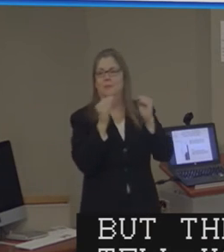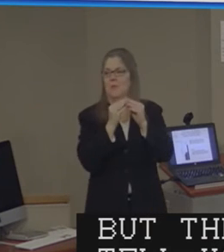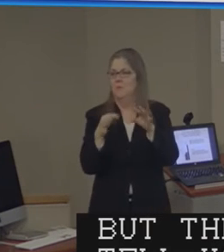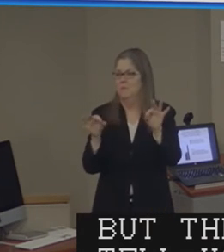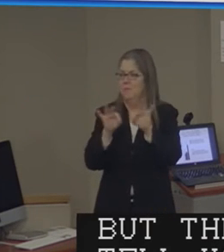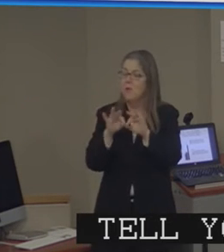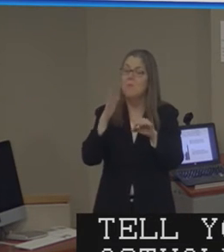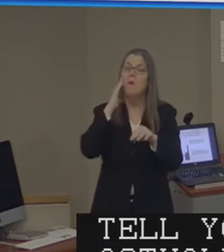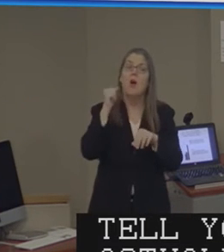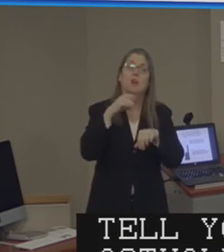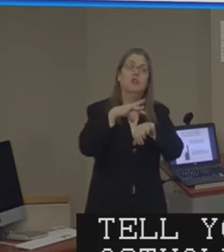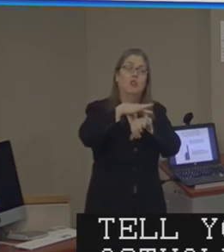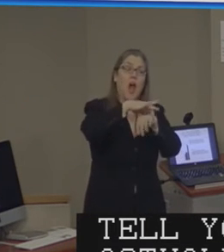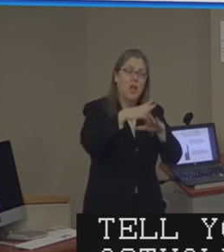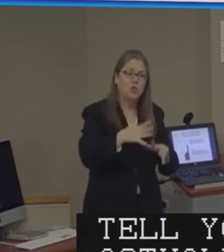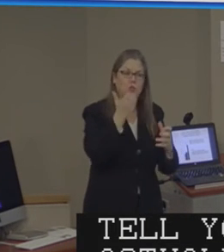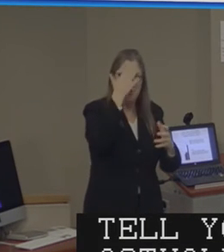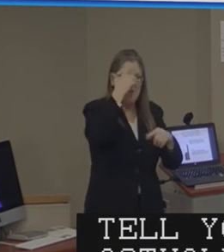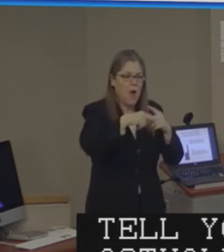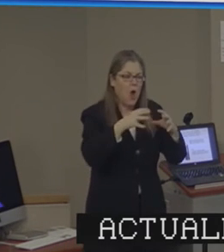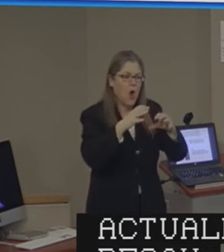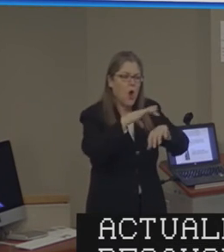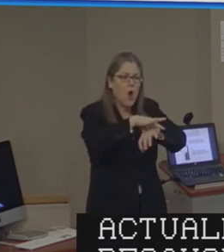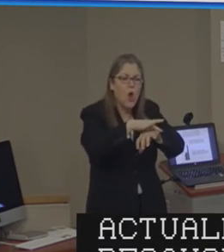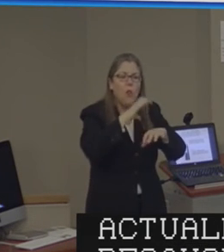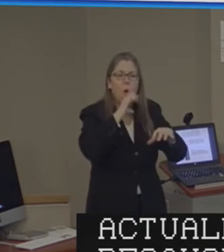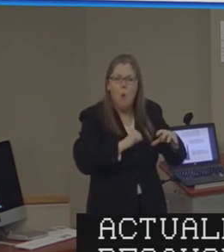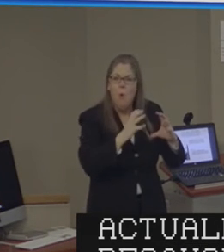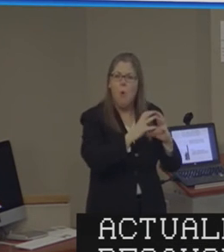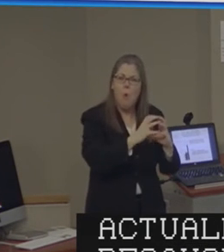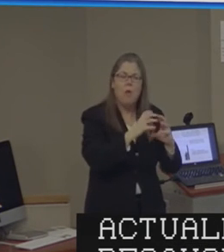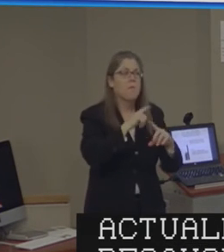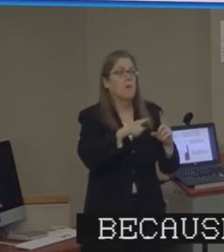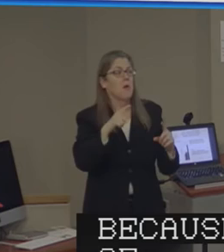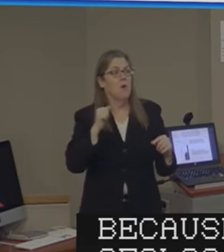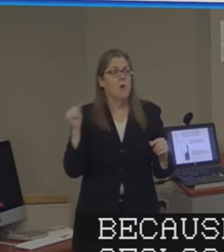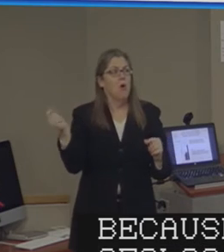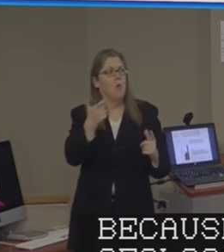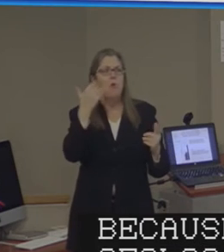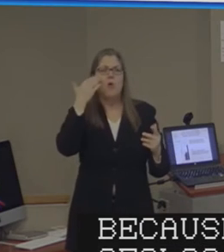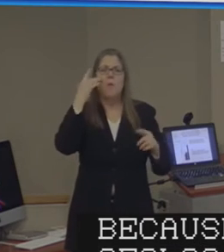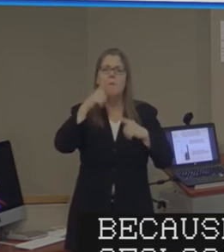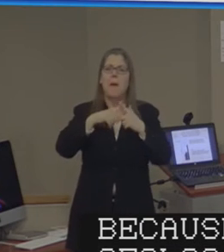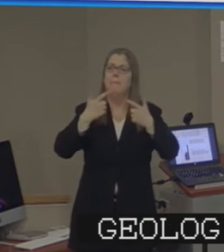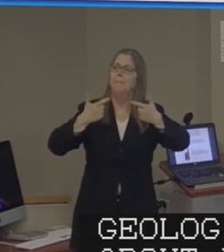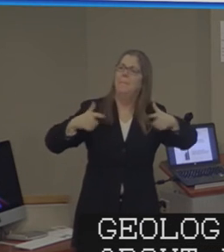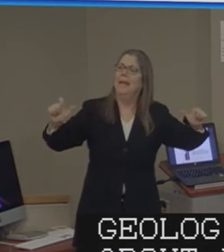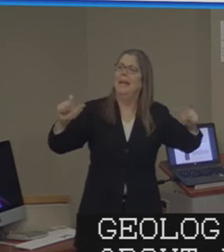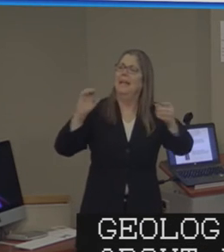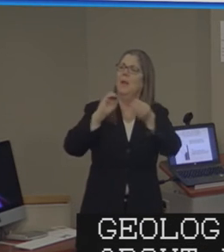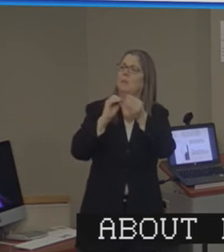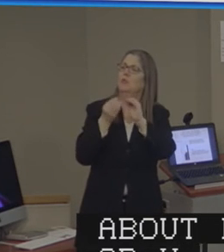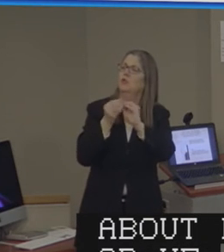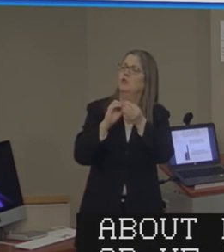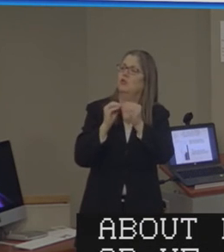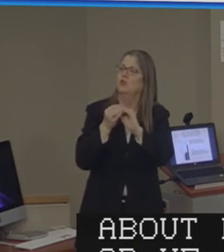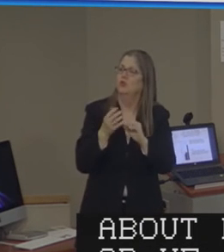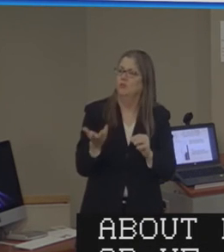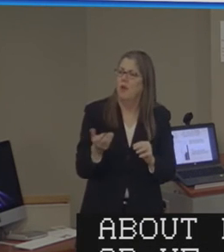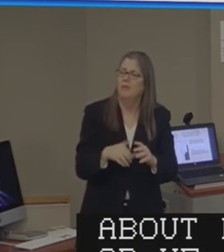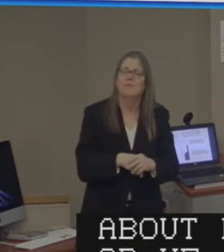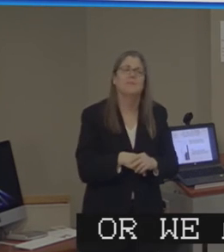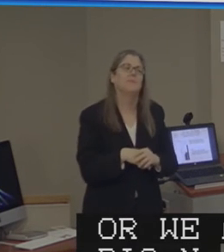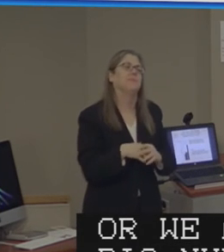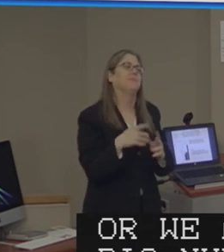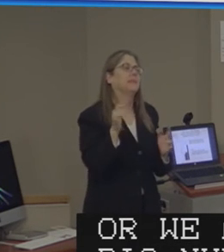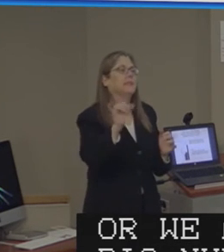about geological time, but we all care about big numbers, or we all ought to care about big numbers.